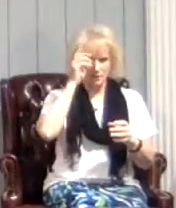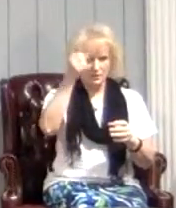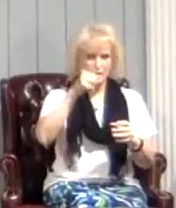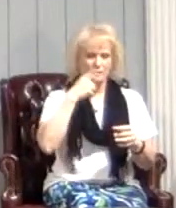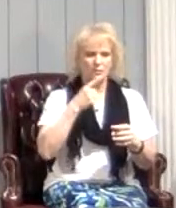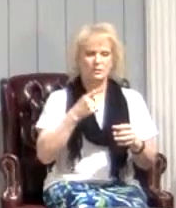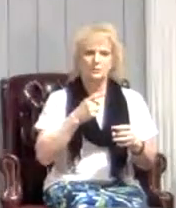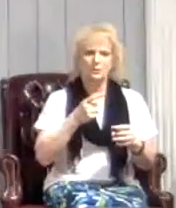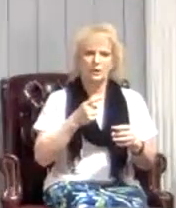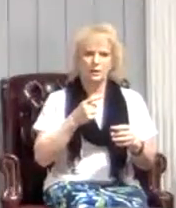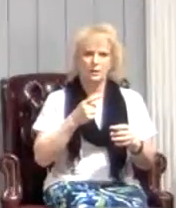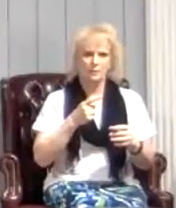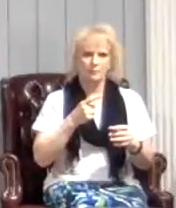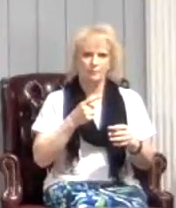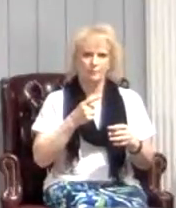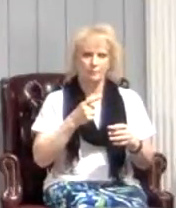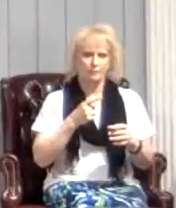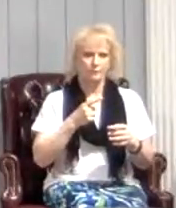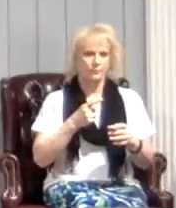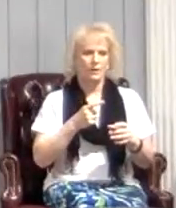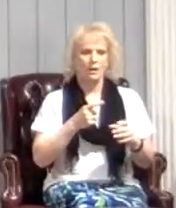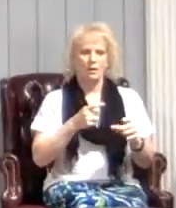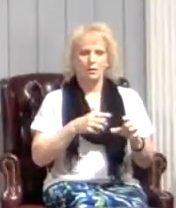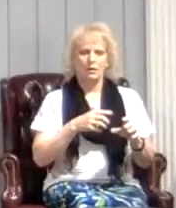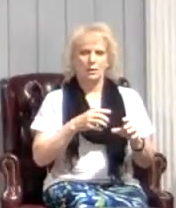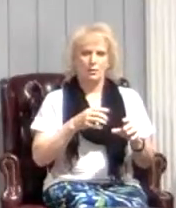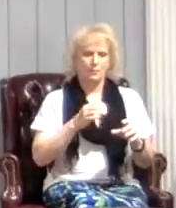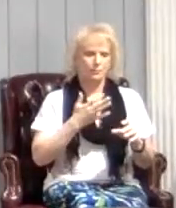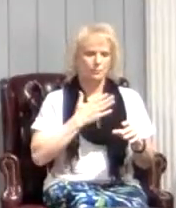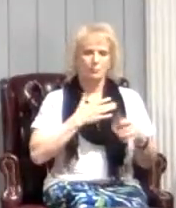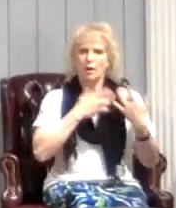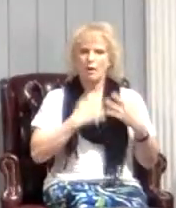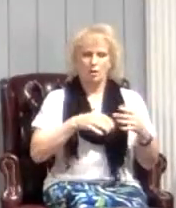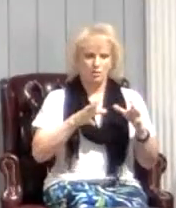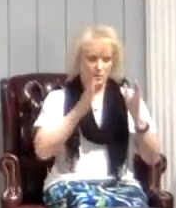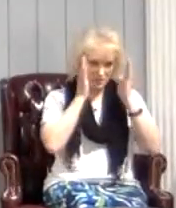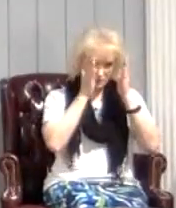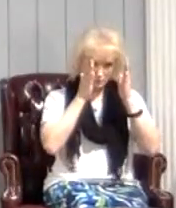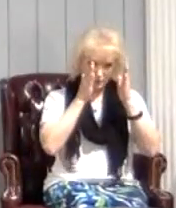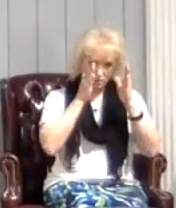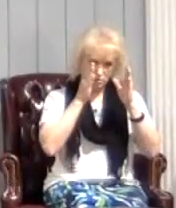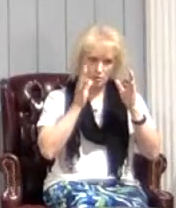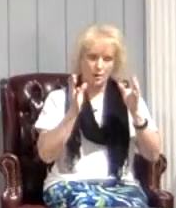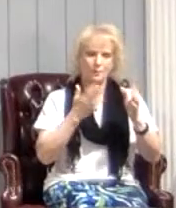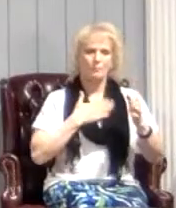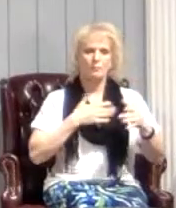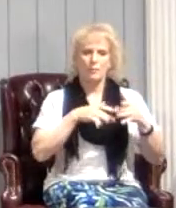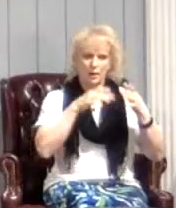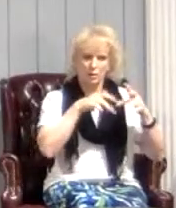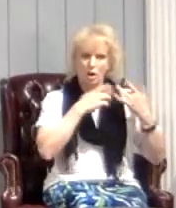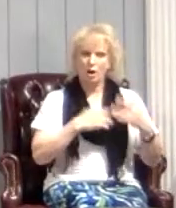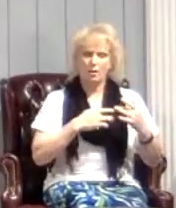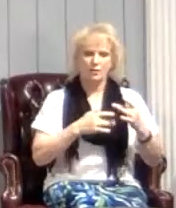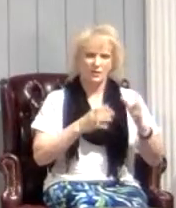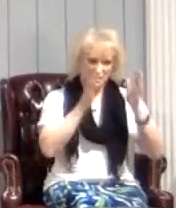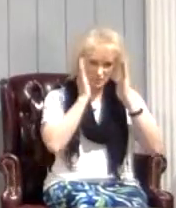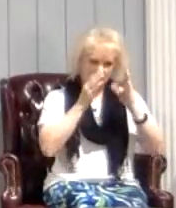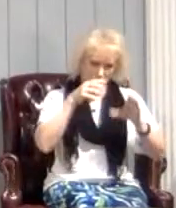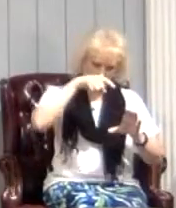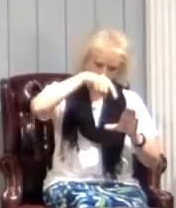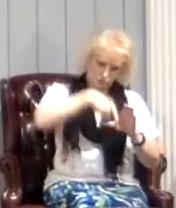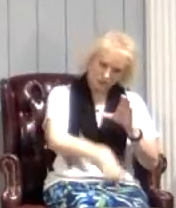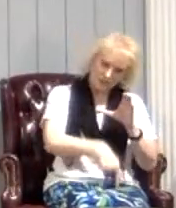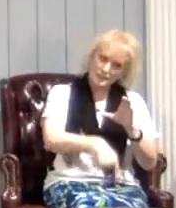is fixed to God. My heart is fixed. I buried it down deep so that I can get into the fresh water, so that I can get into the cool